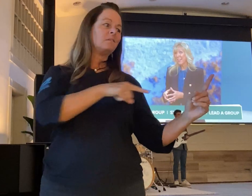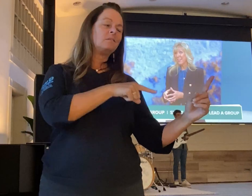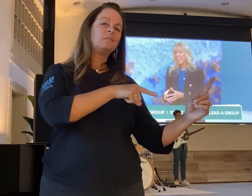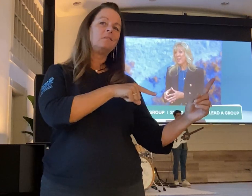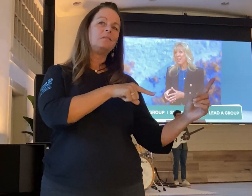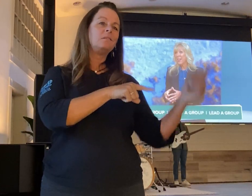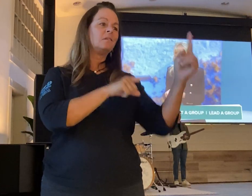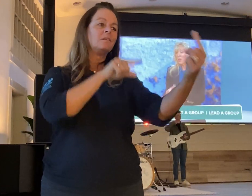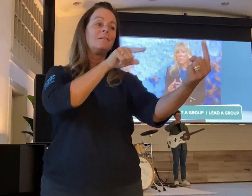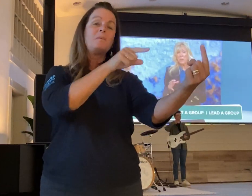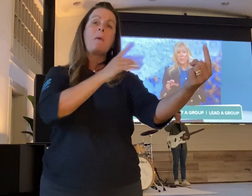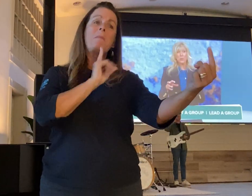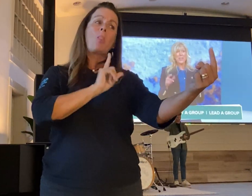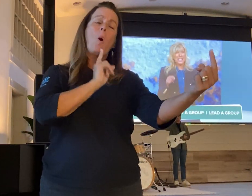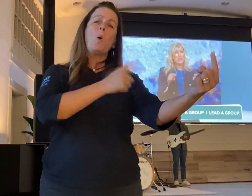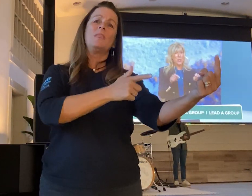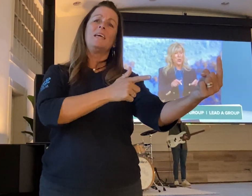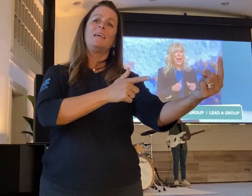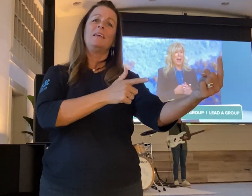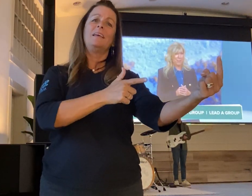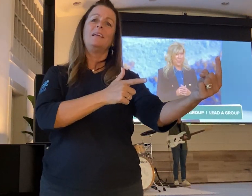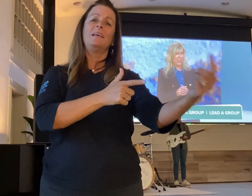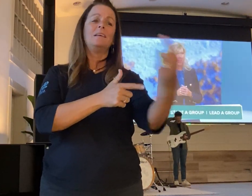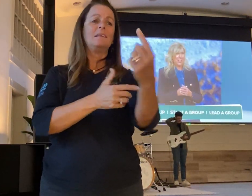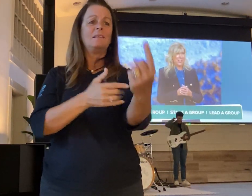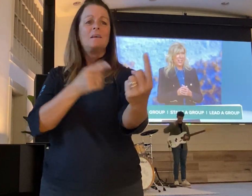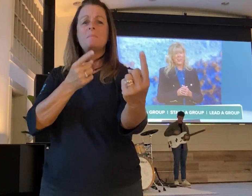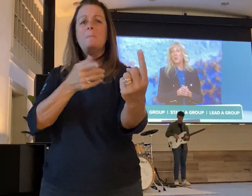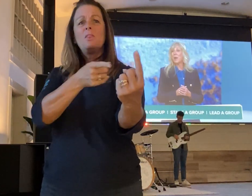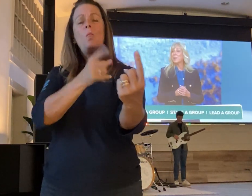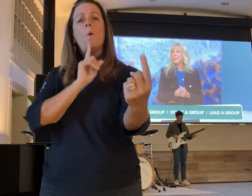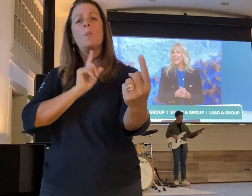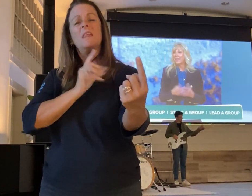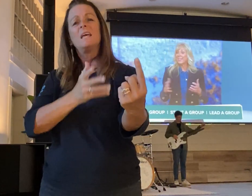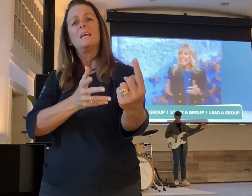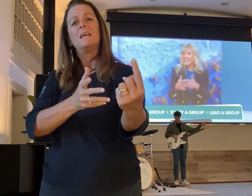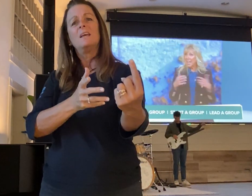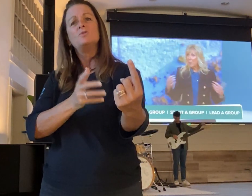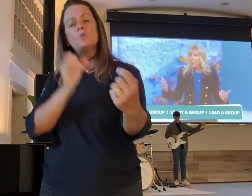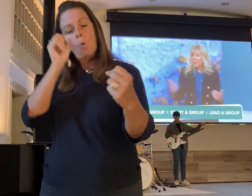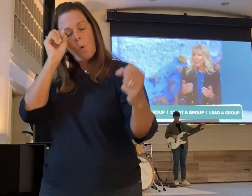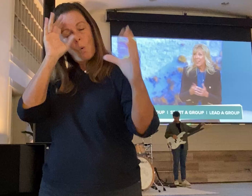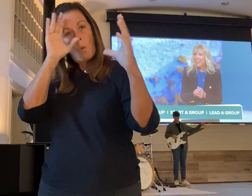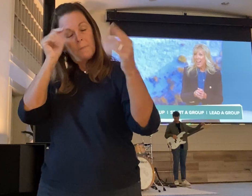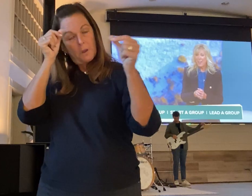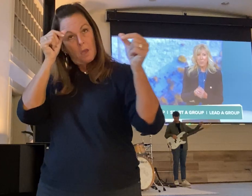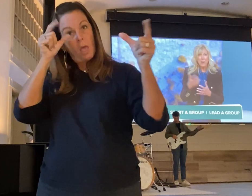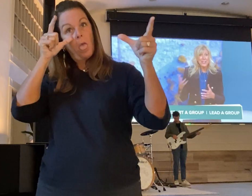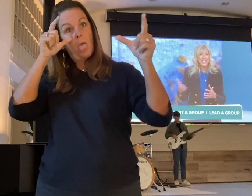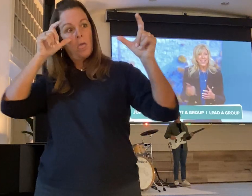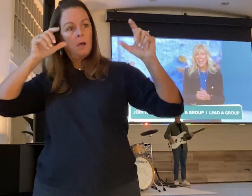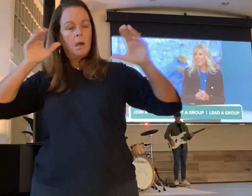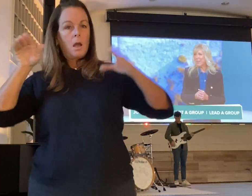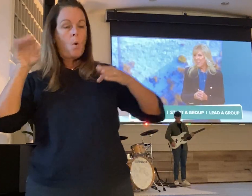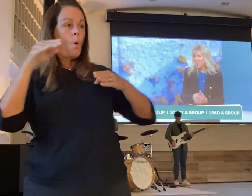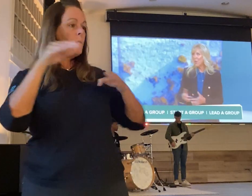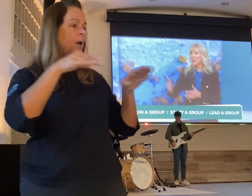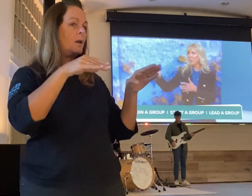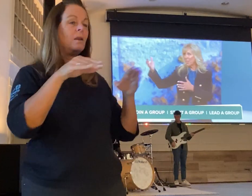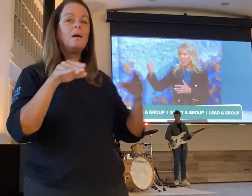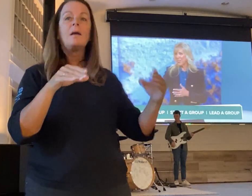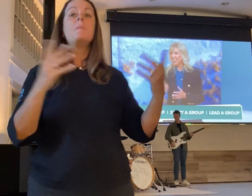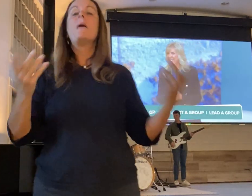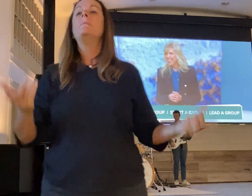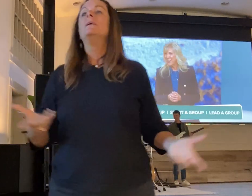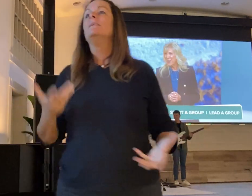diamonds? See, there are people that need what you have. And so maybe it's leaving a table at a parenting class